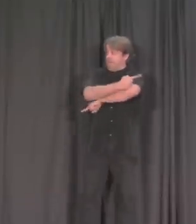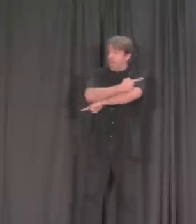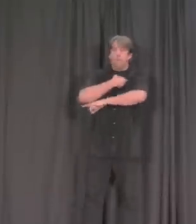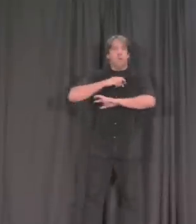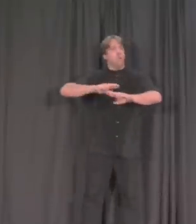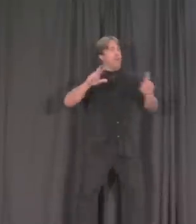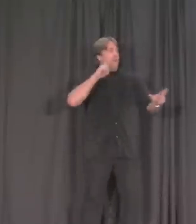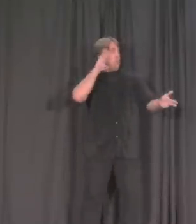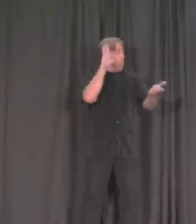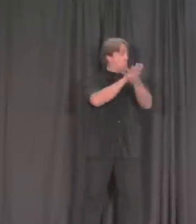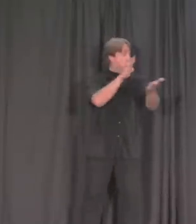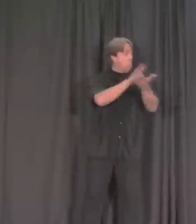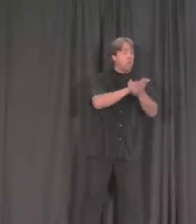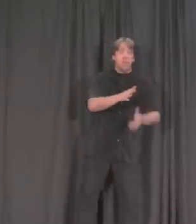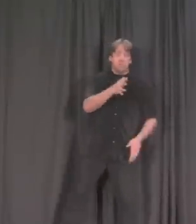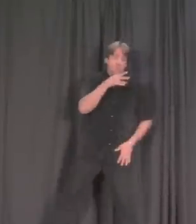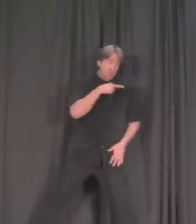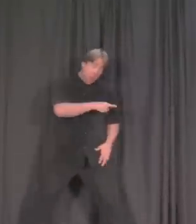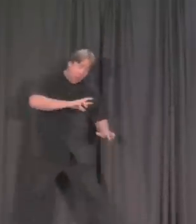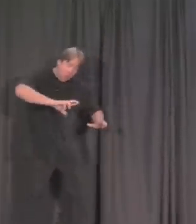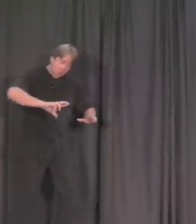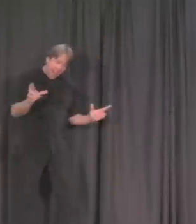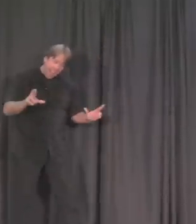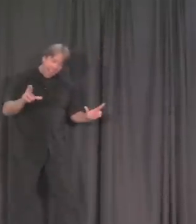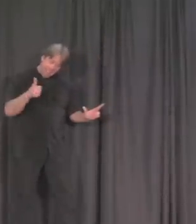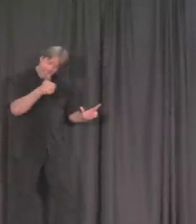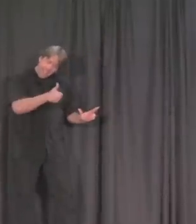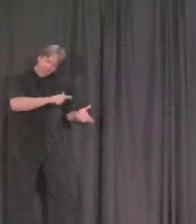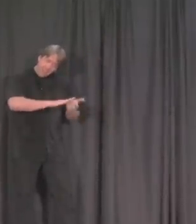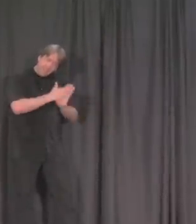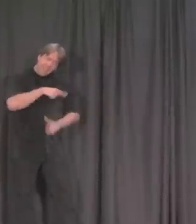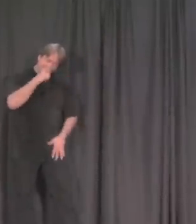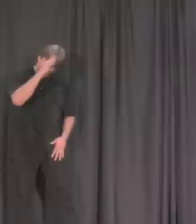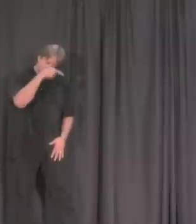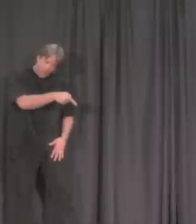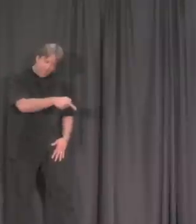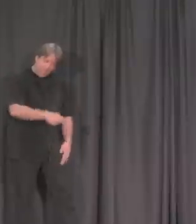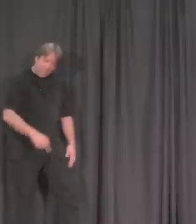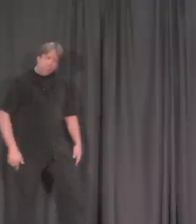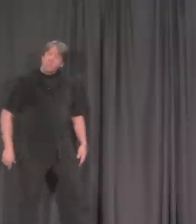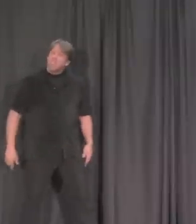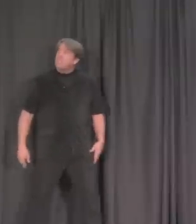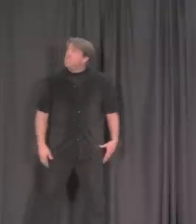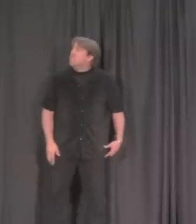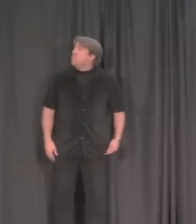The next day, it was my first day of school. My mother went, are you ready? You are hearing now.